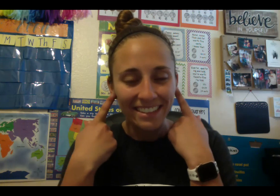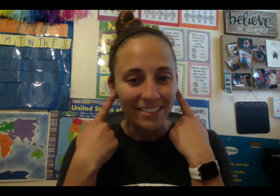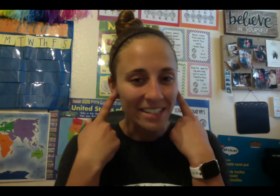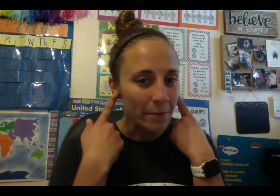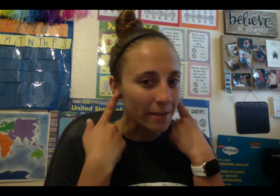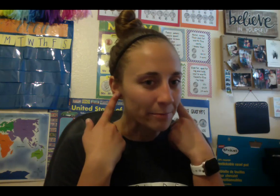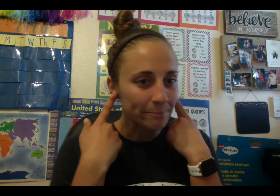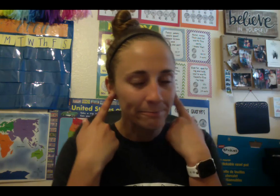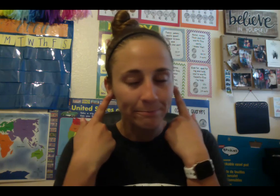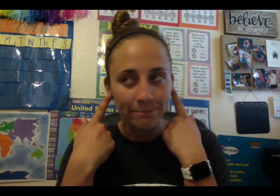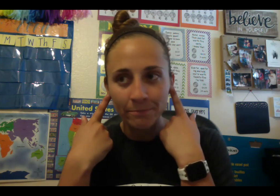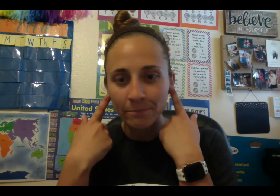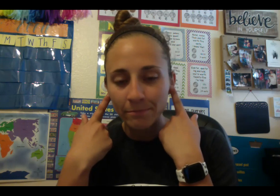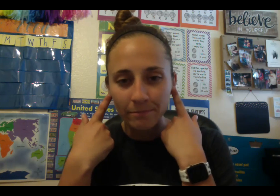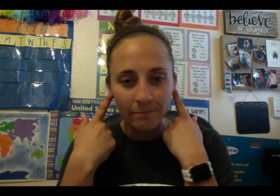what does that mean?